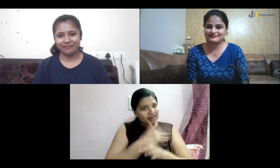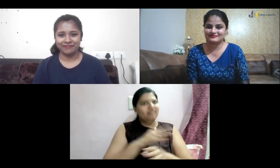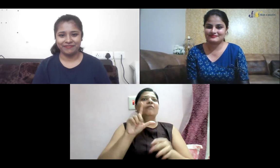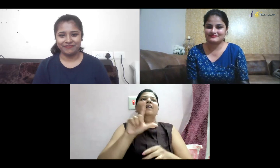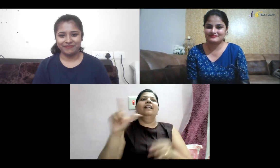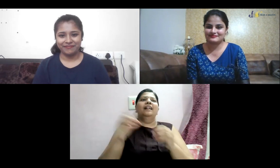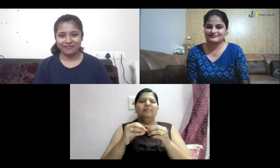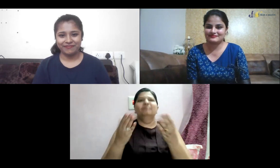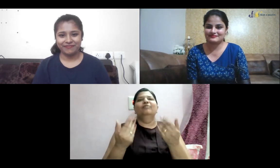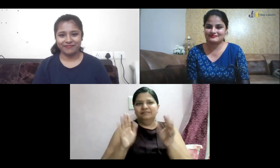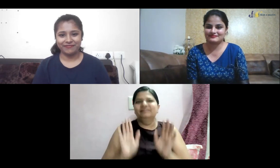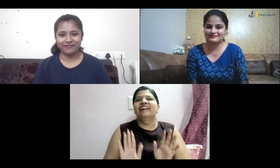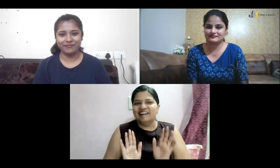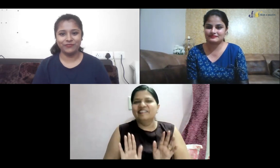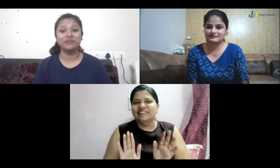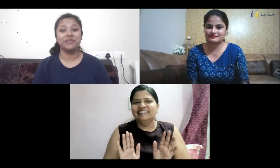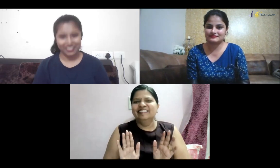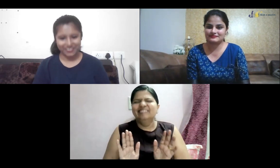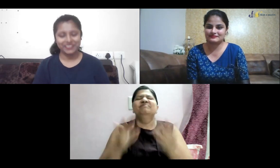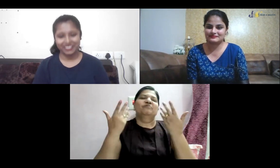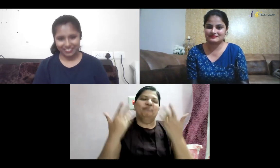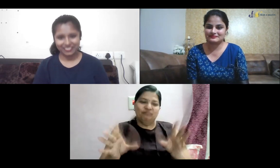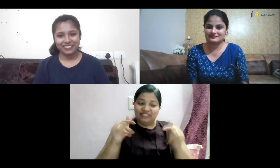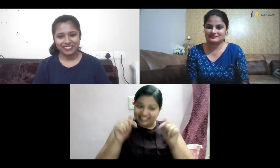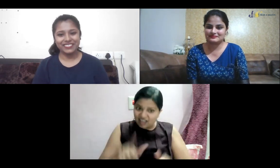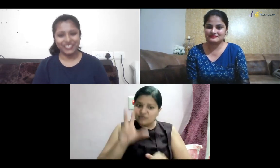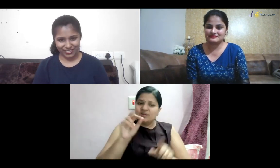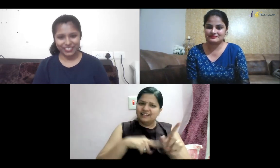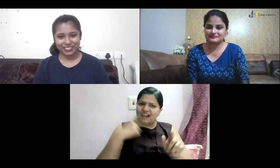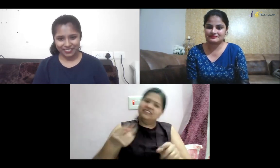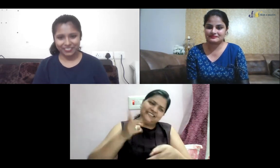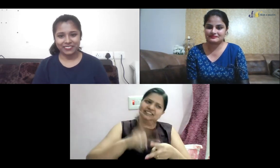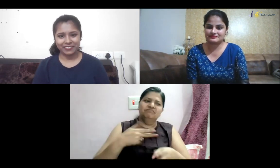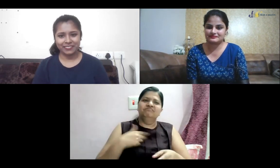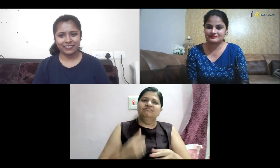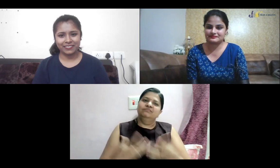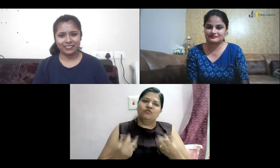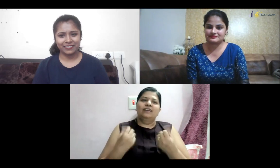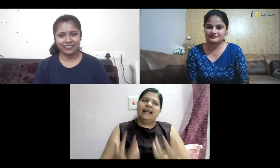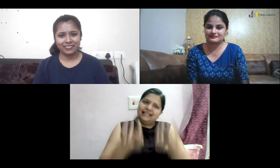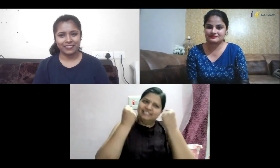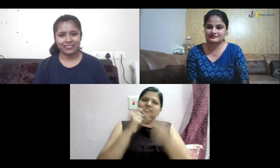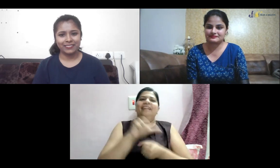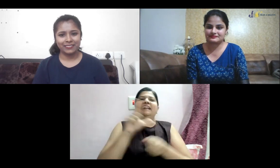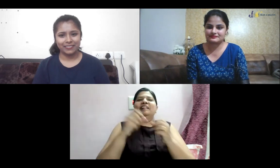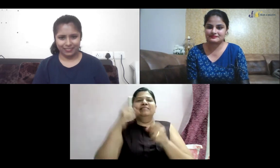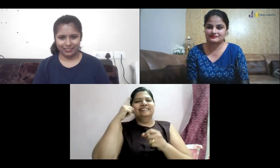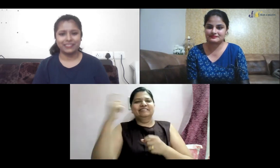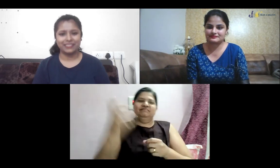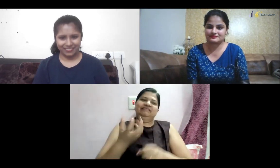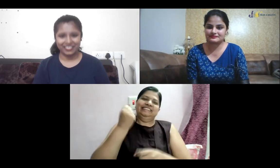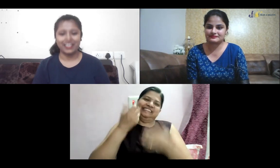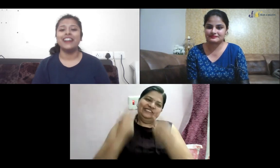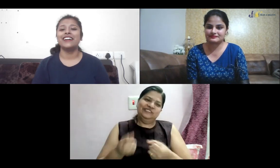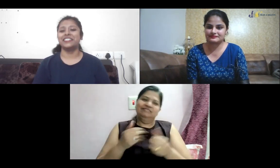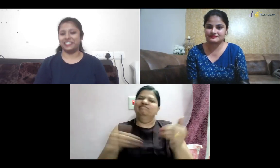earlier, maybe it's possible that it could be possible that I have done LLB earlier. But after 20 years,